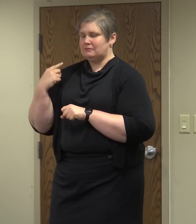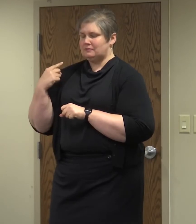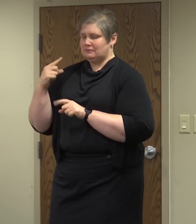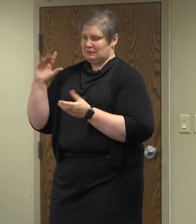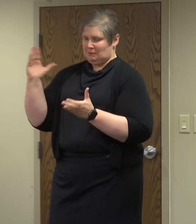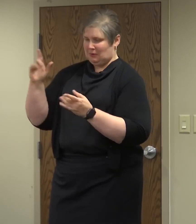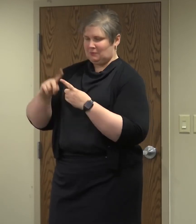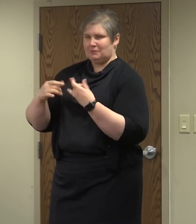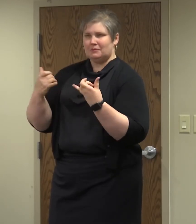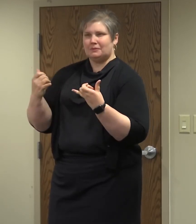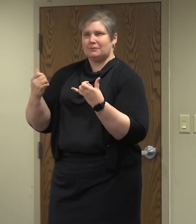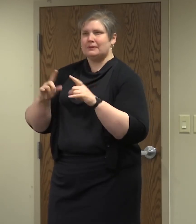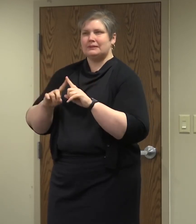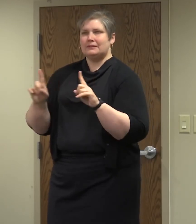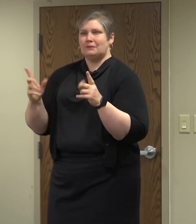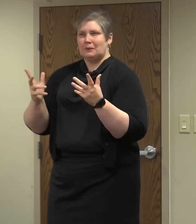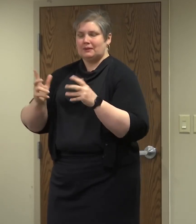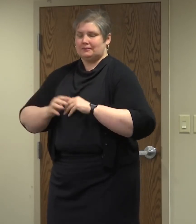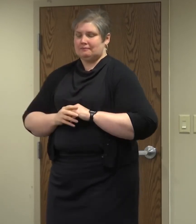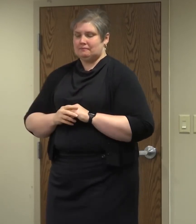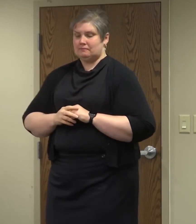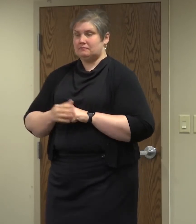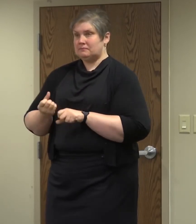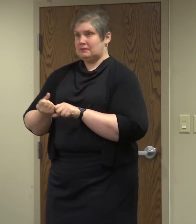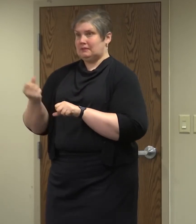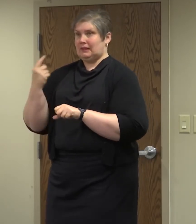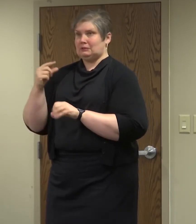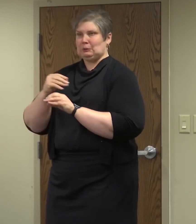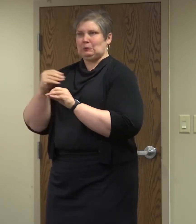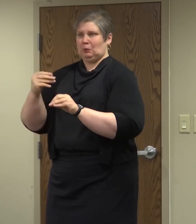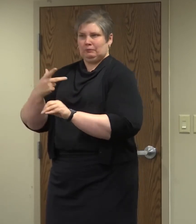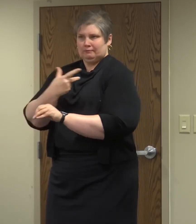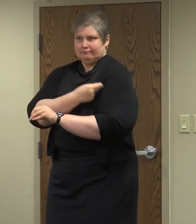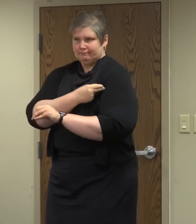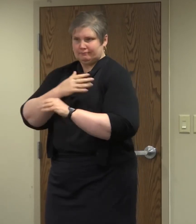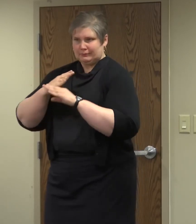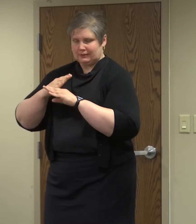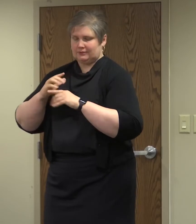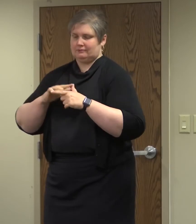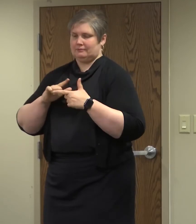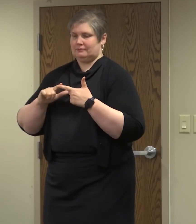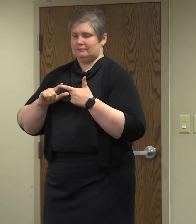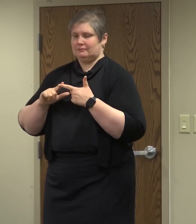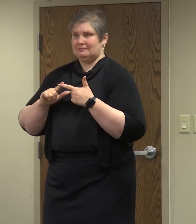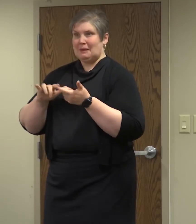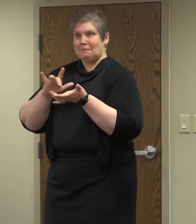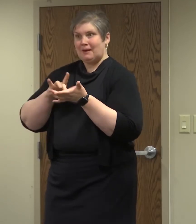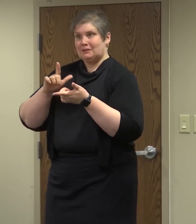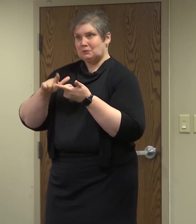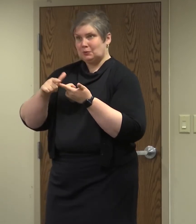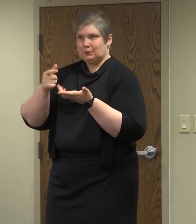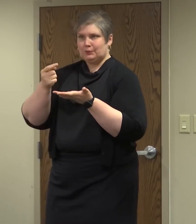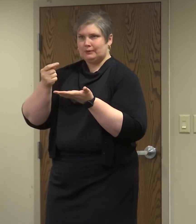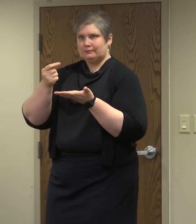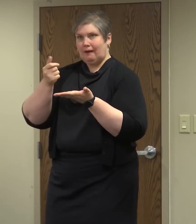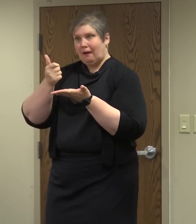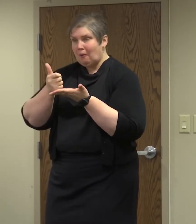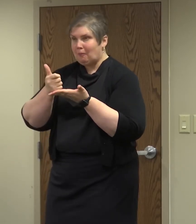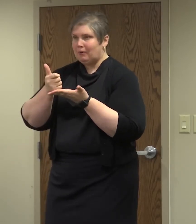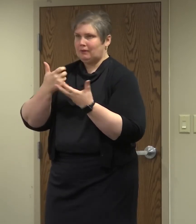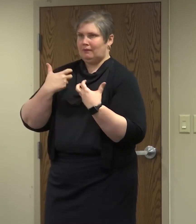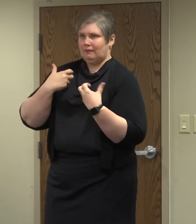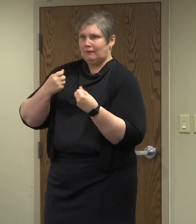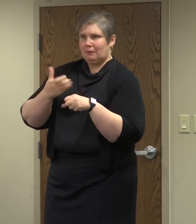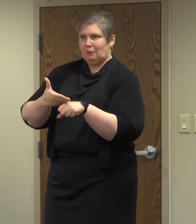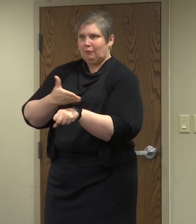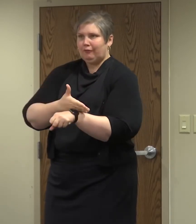kind of a very challenging time when we realize we do have those now. So as I start to talk about some of these cases, we've been